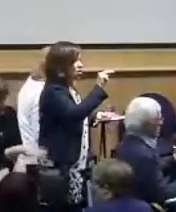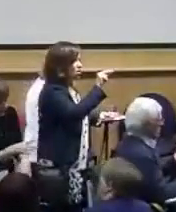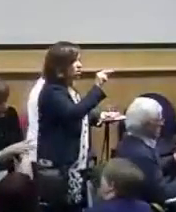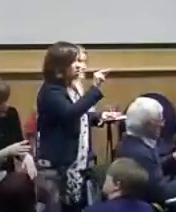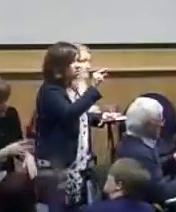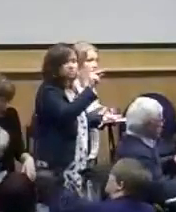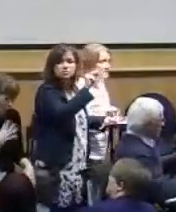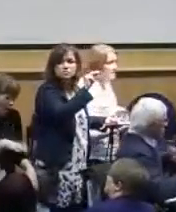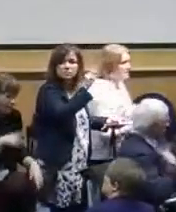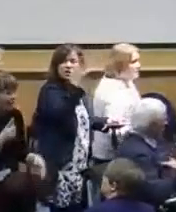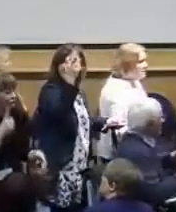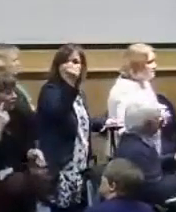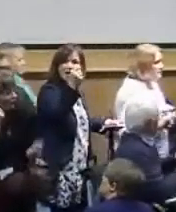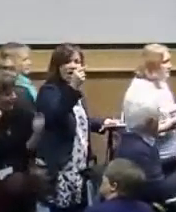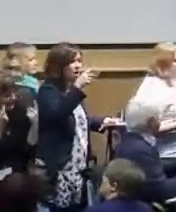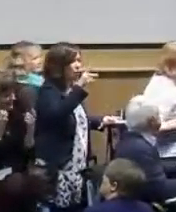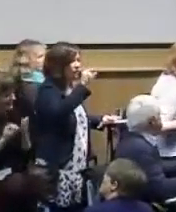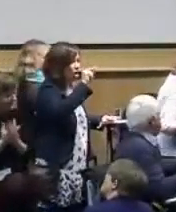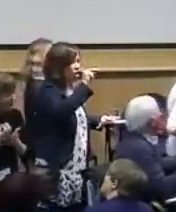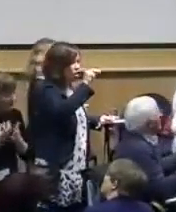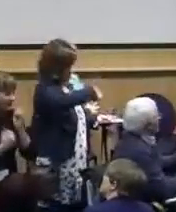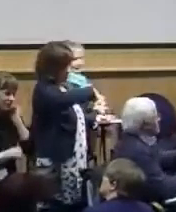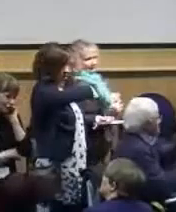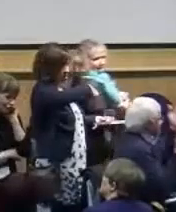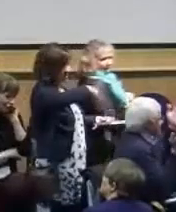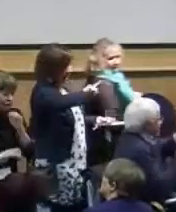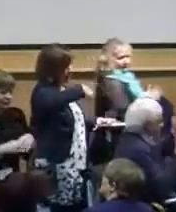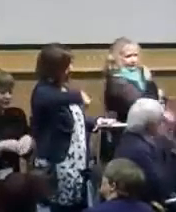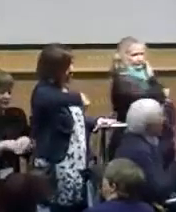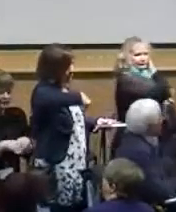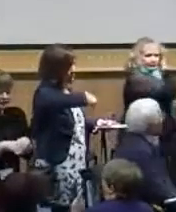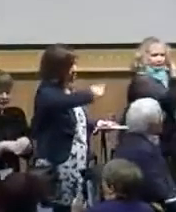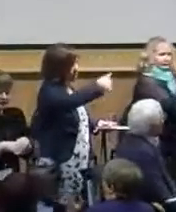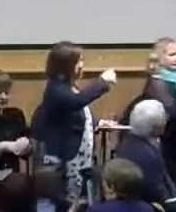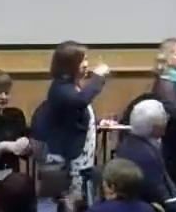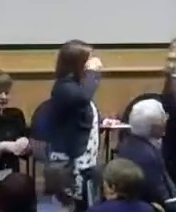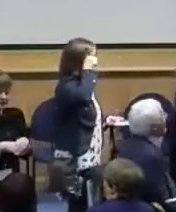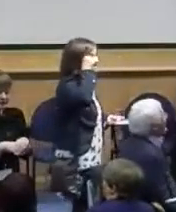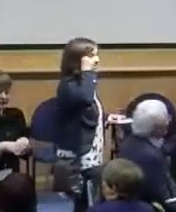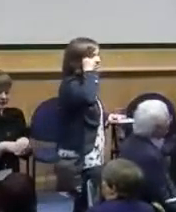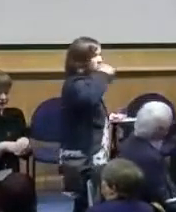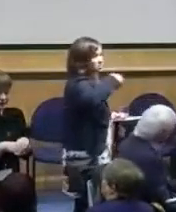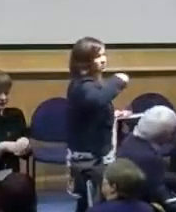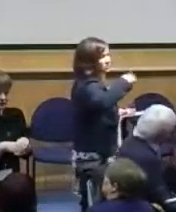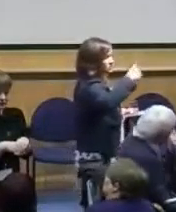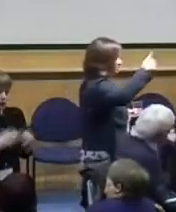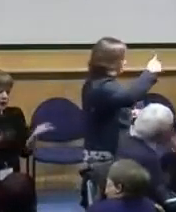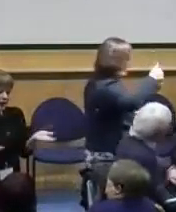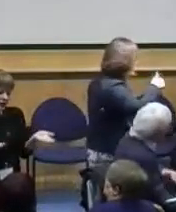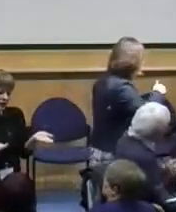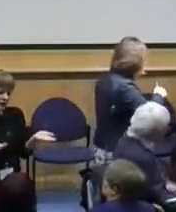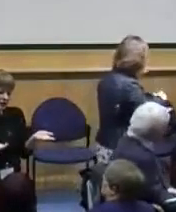Sometimes you go in a group, you know, okay? Done inside. So I just have to do a lot of animation.